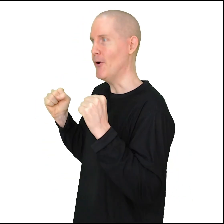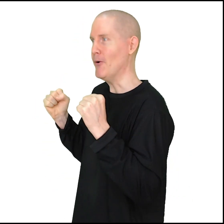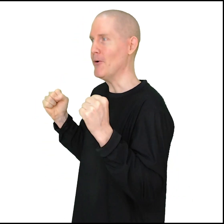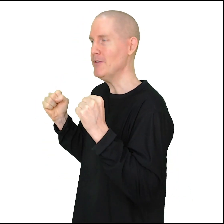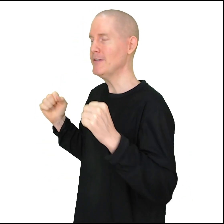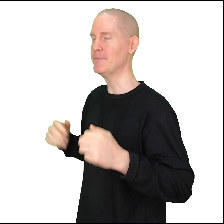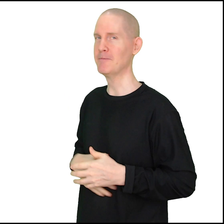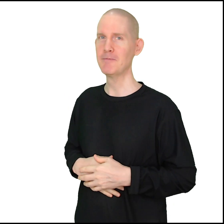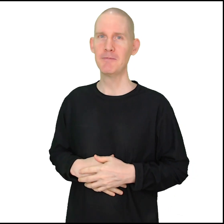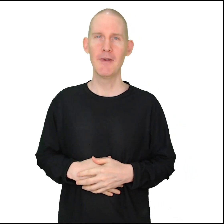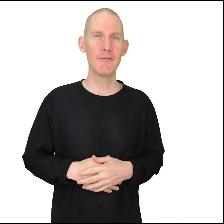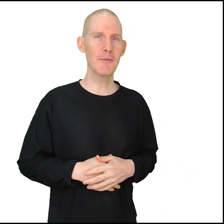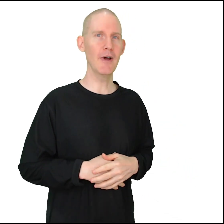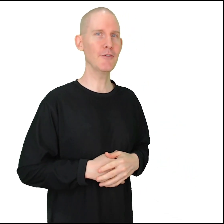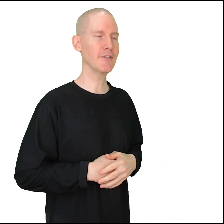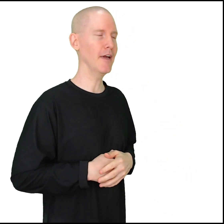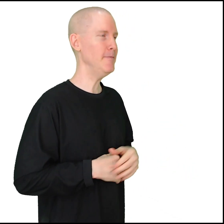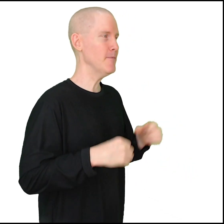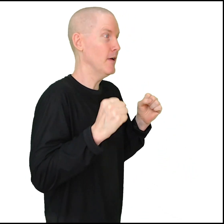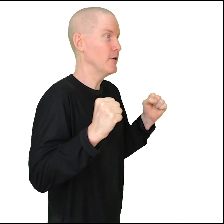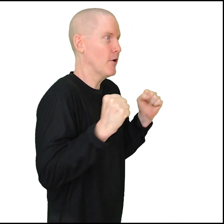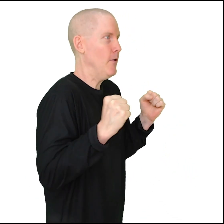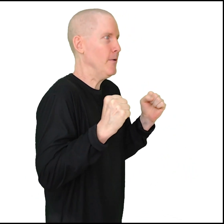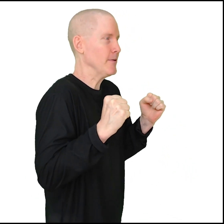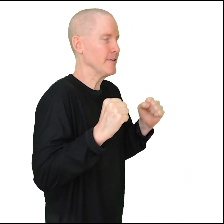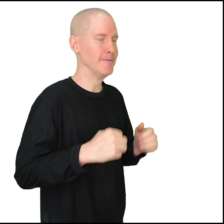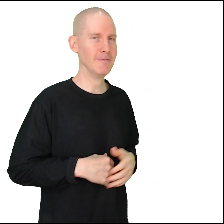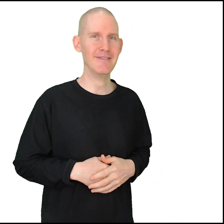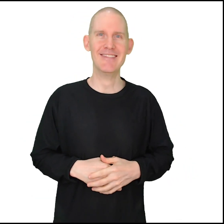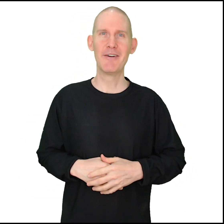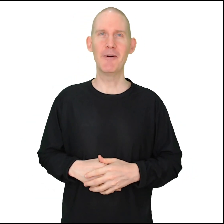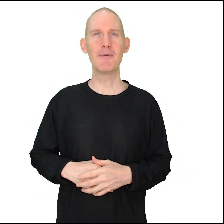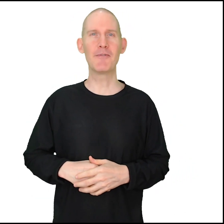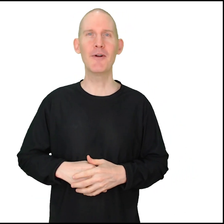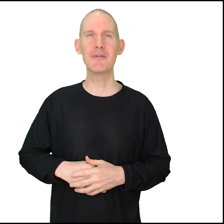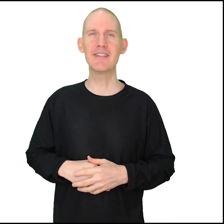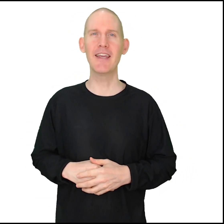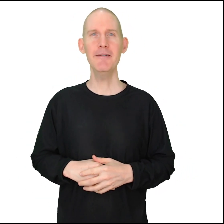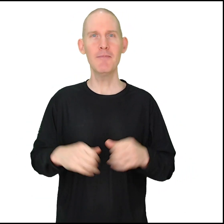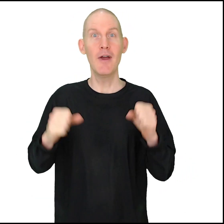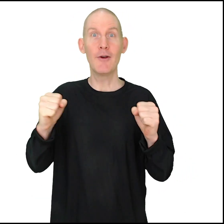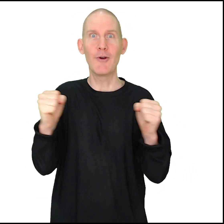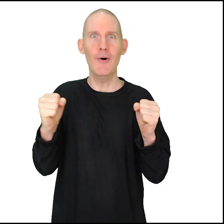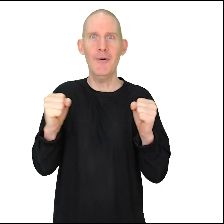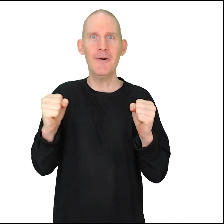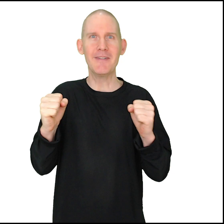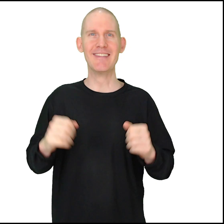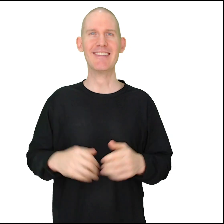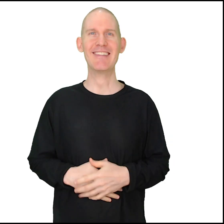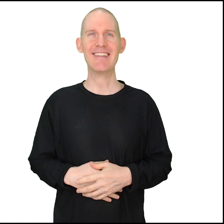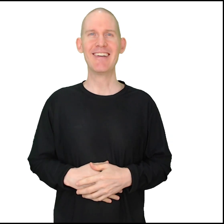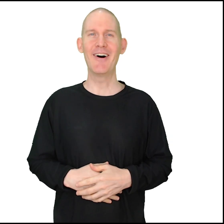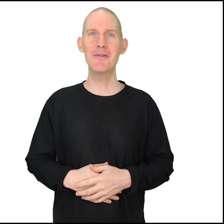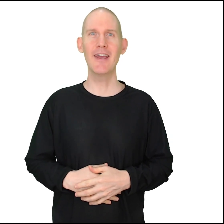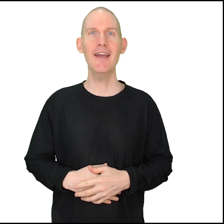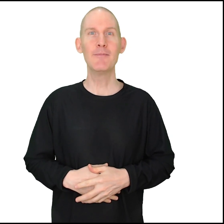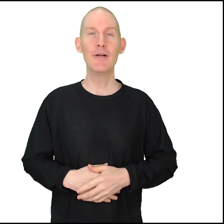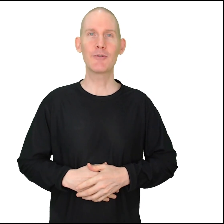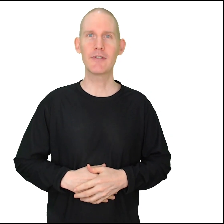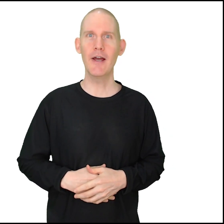cold. From the other side, cold. From the front once again, cold. Okay, so sign with